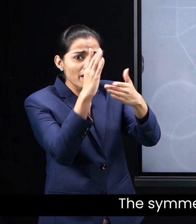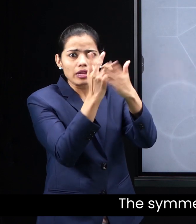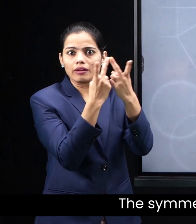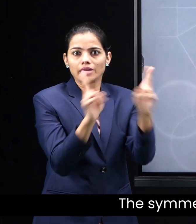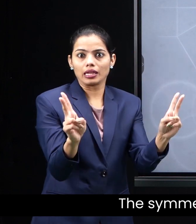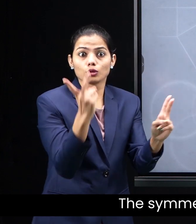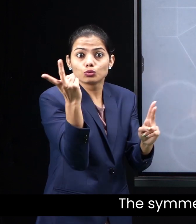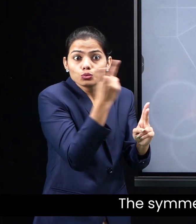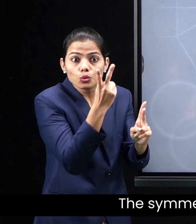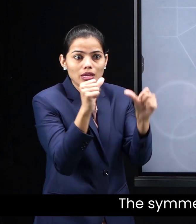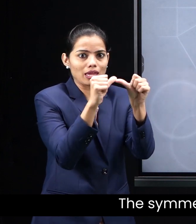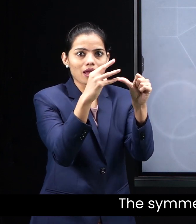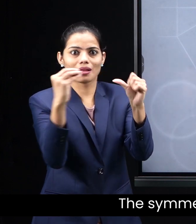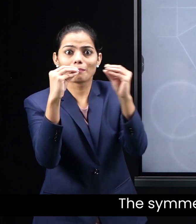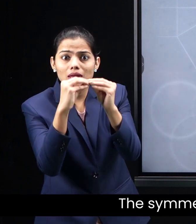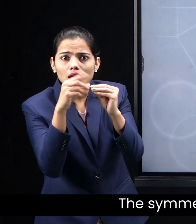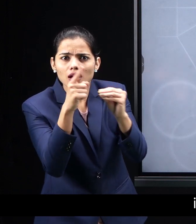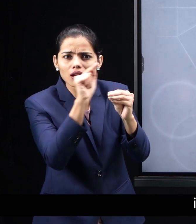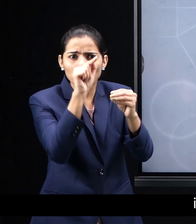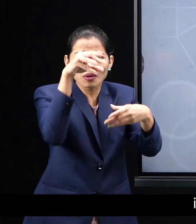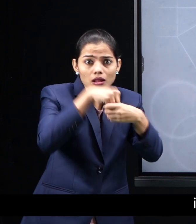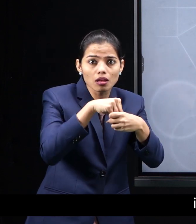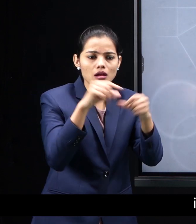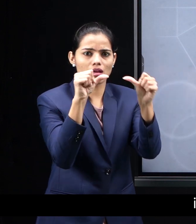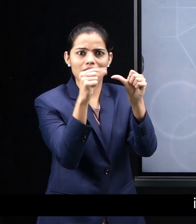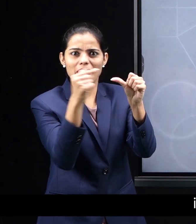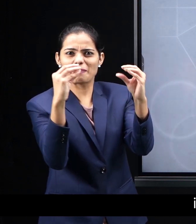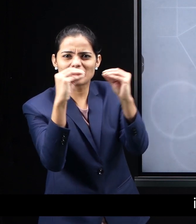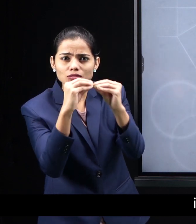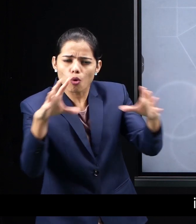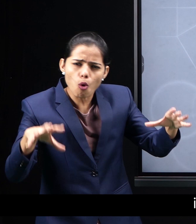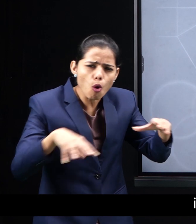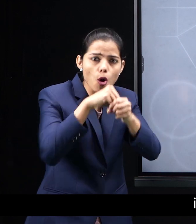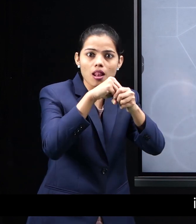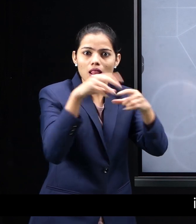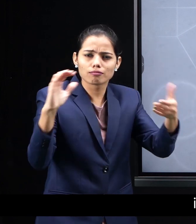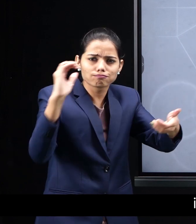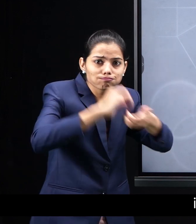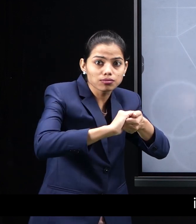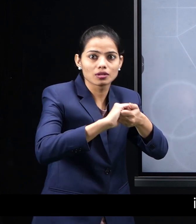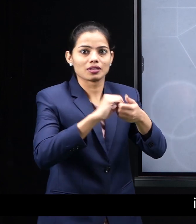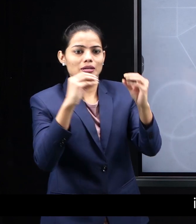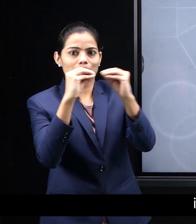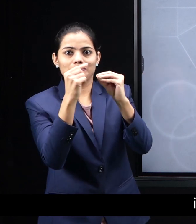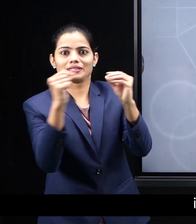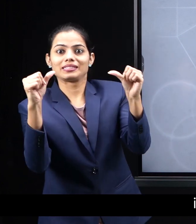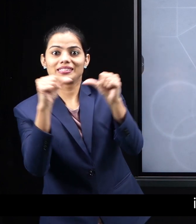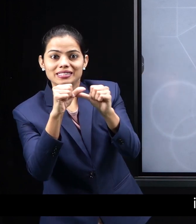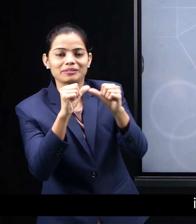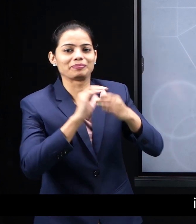difference of two sets A and B is the set A minus B union of B minus A.